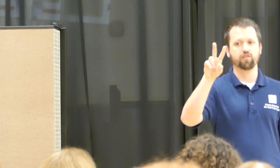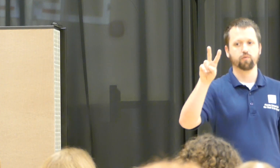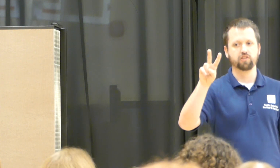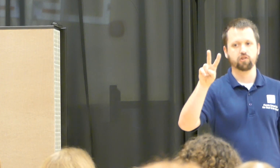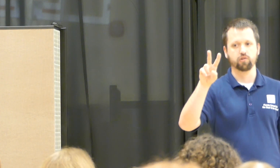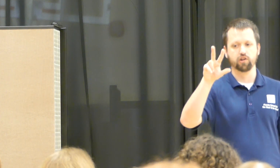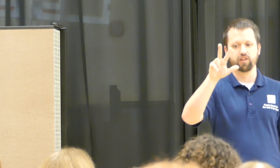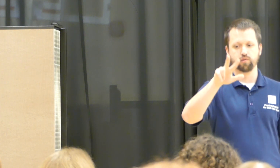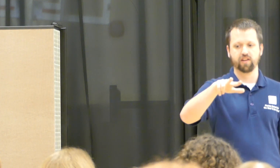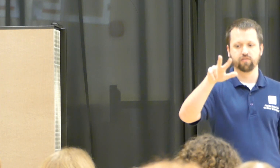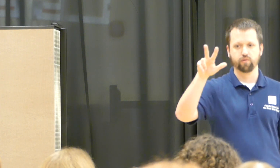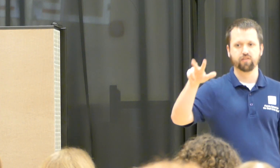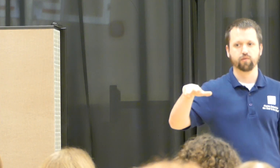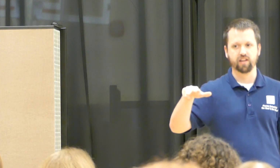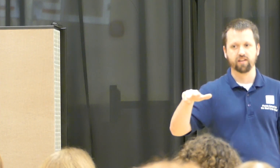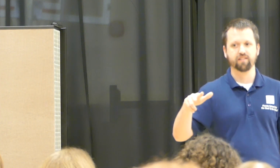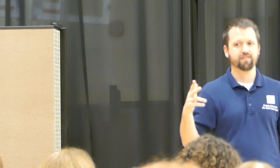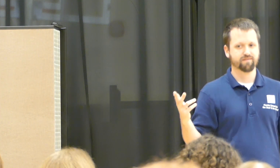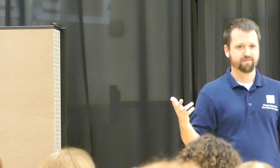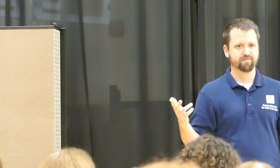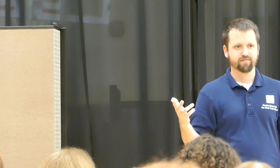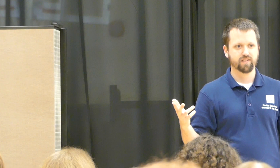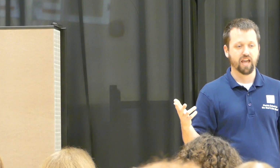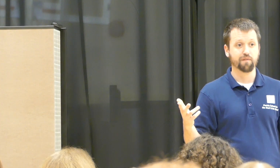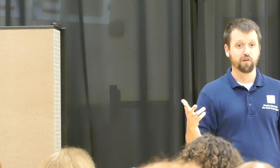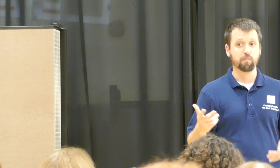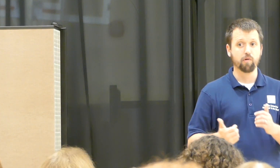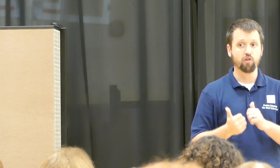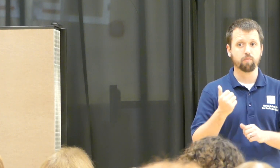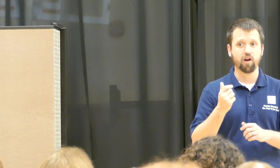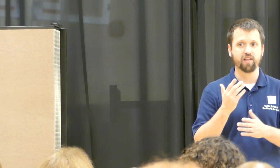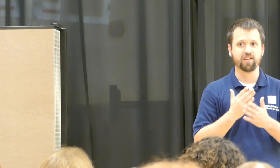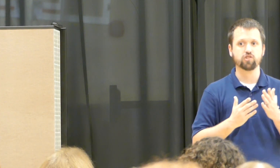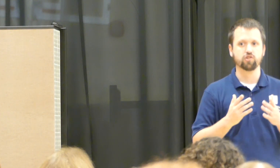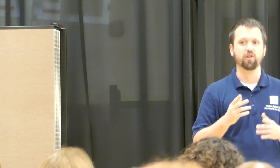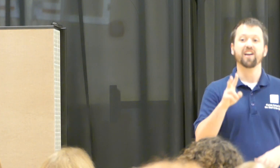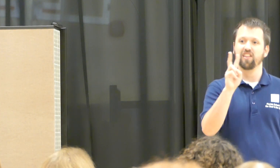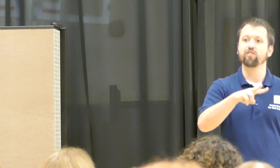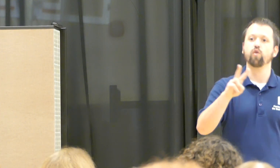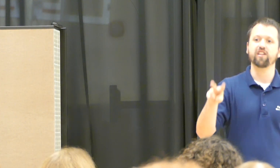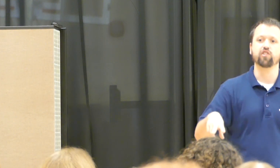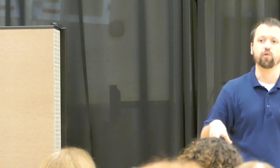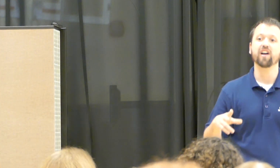3, 2. 33 is 3, 3. And for the most part, that's true. Like 22.